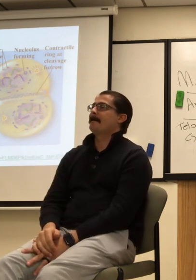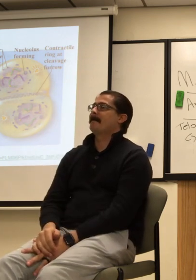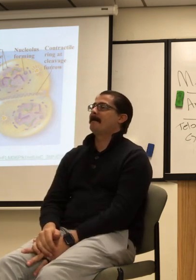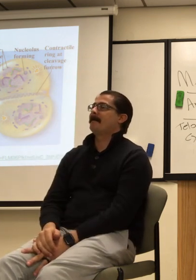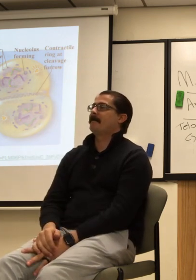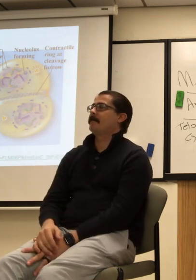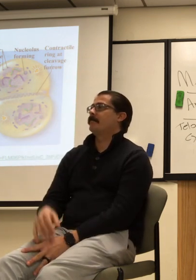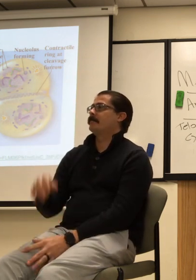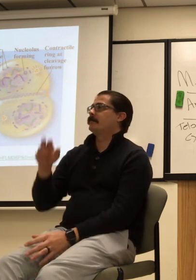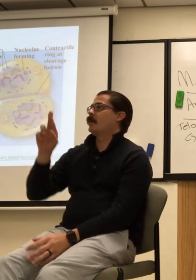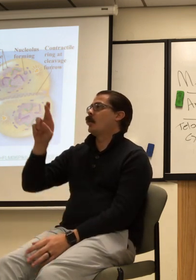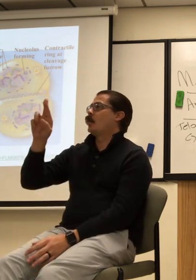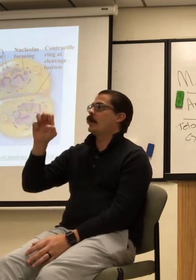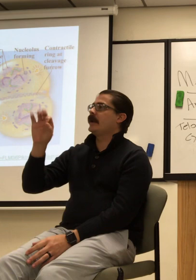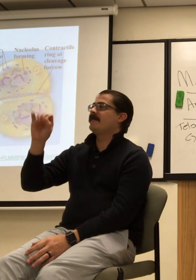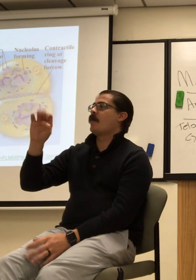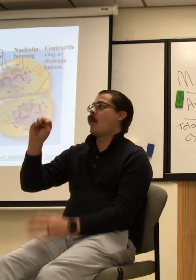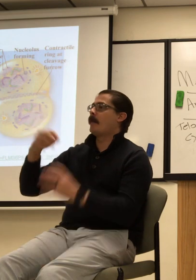say reforms.